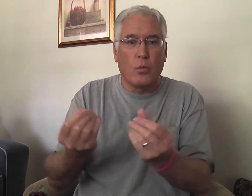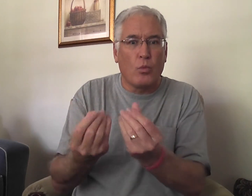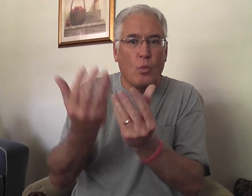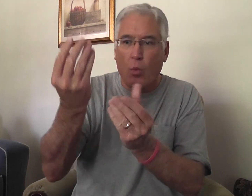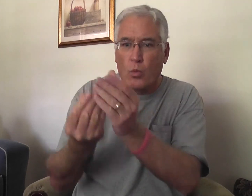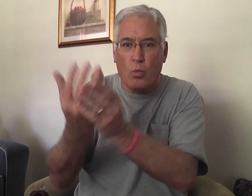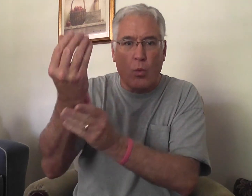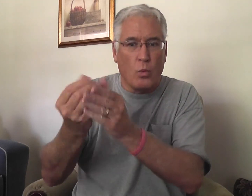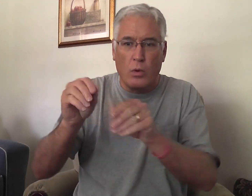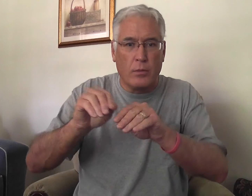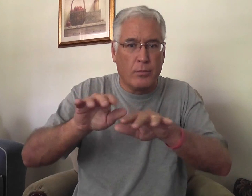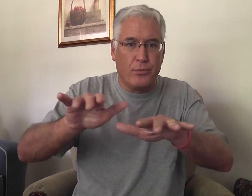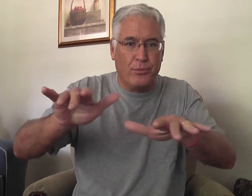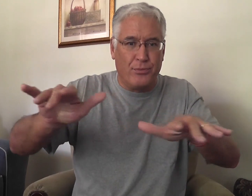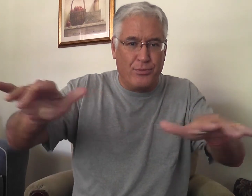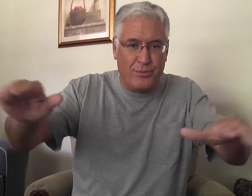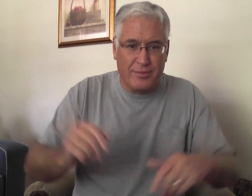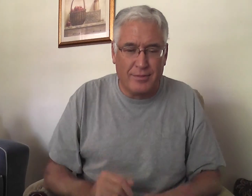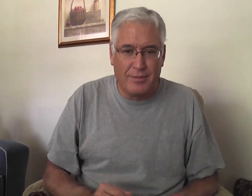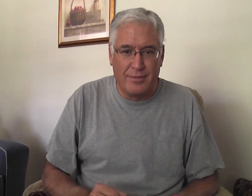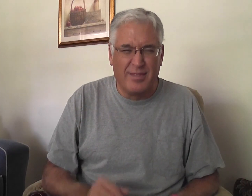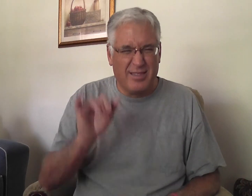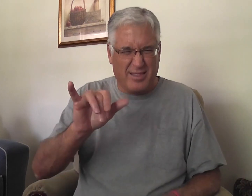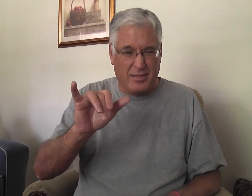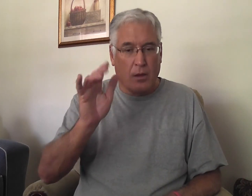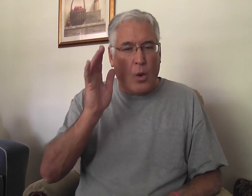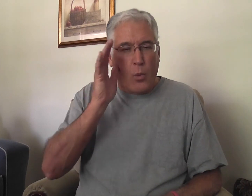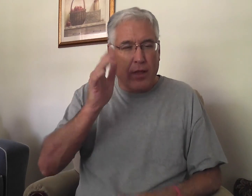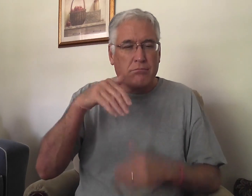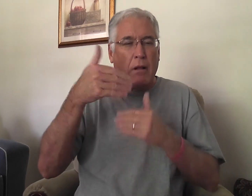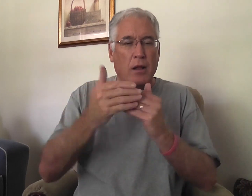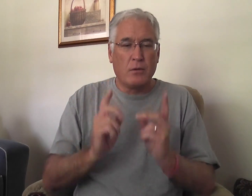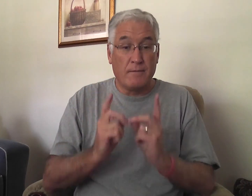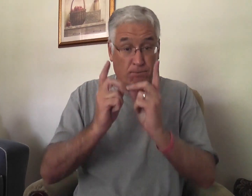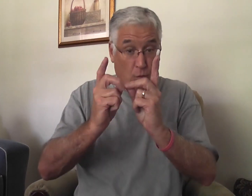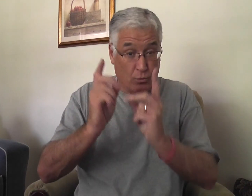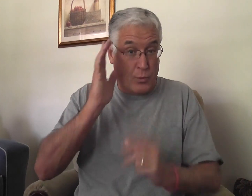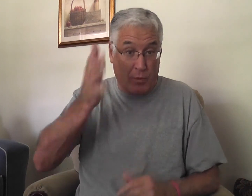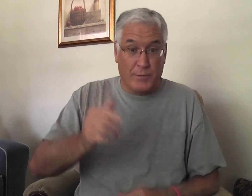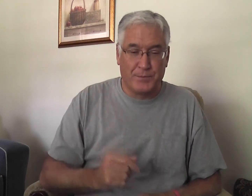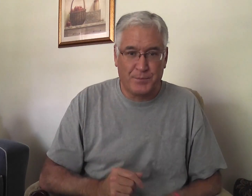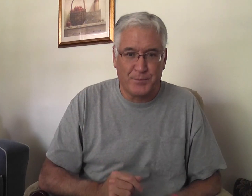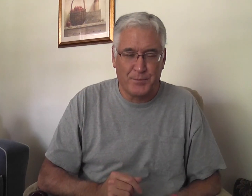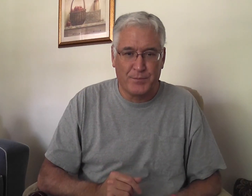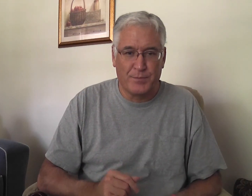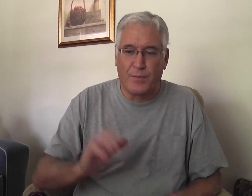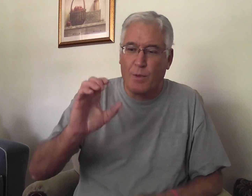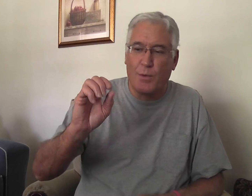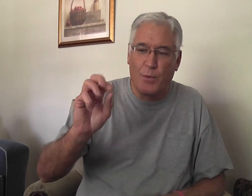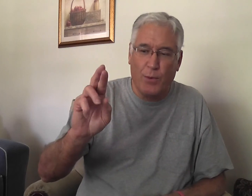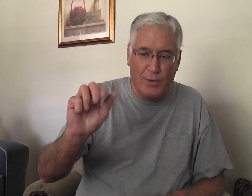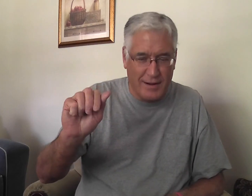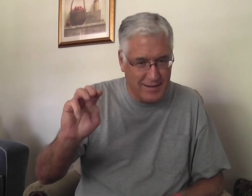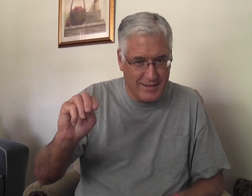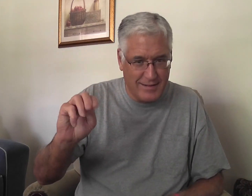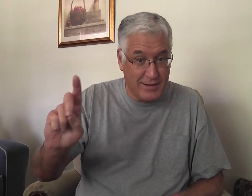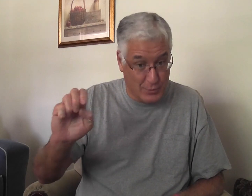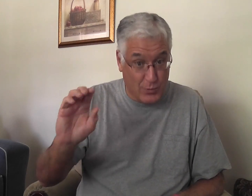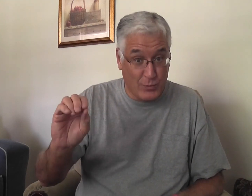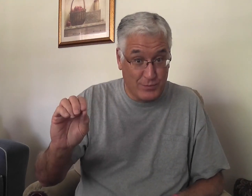seeds spread and everything's growing. That's what we're going to talk about in the next devotion.